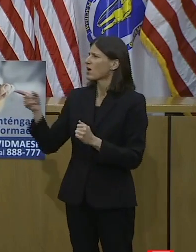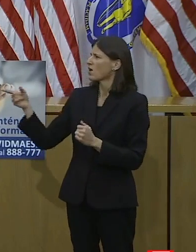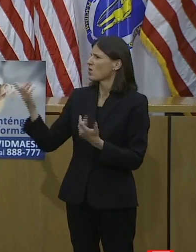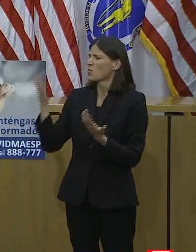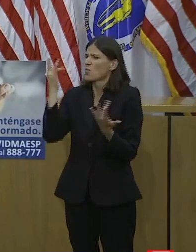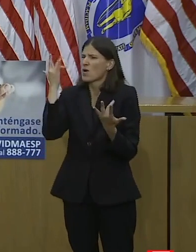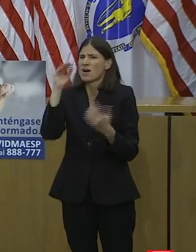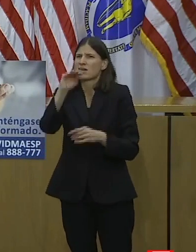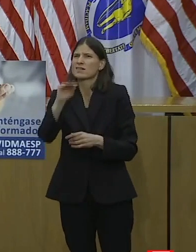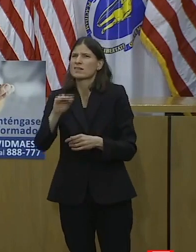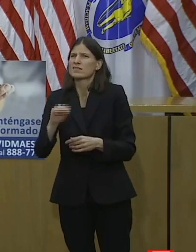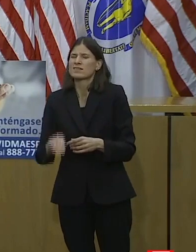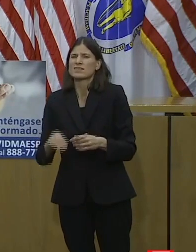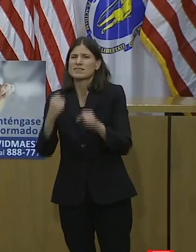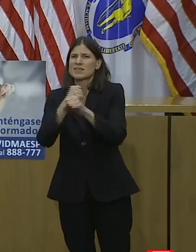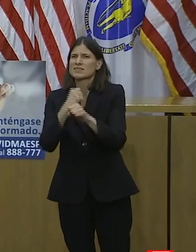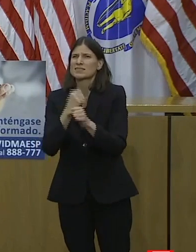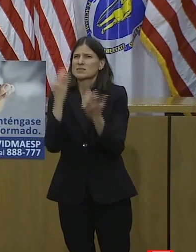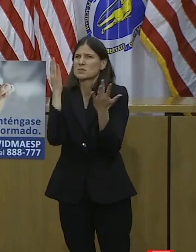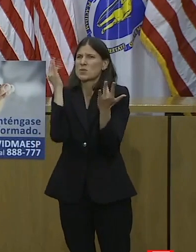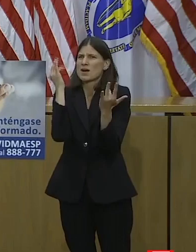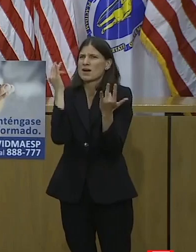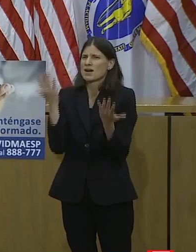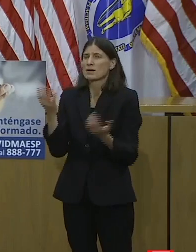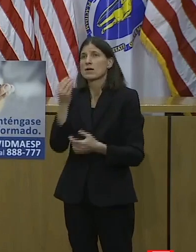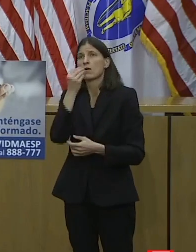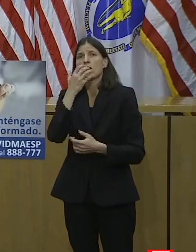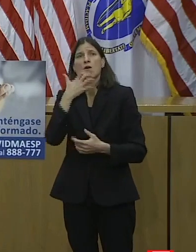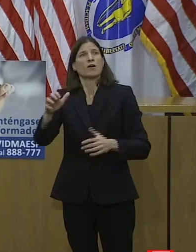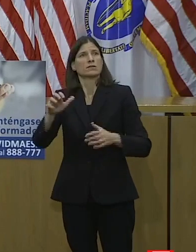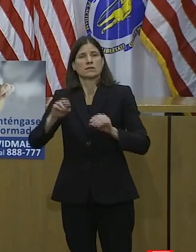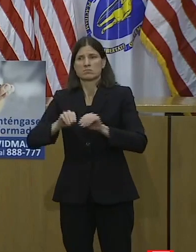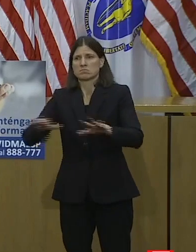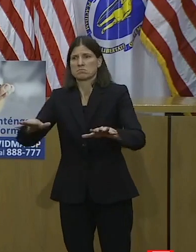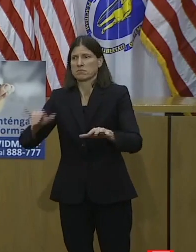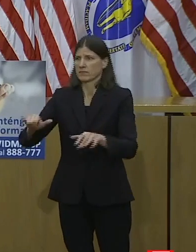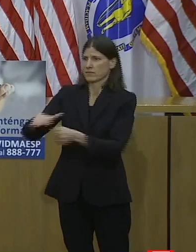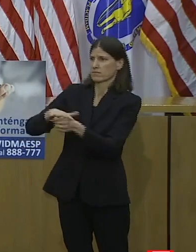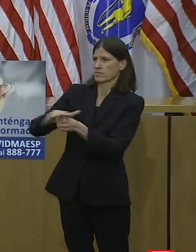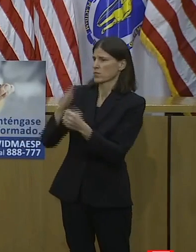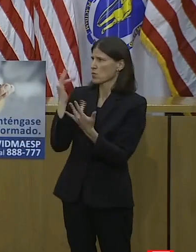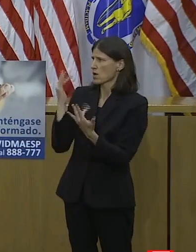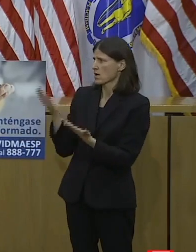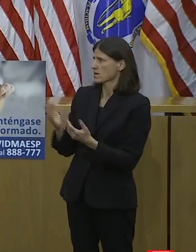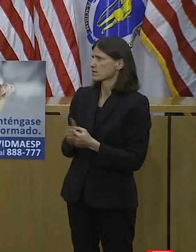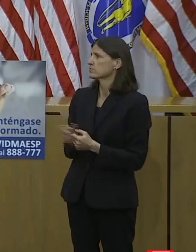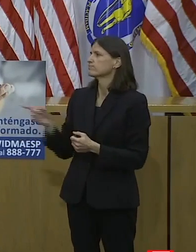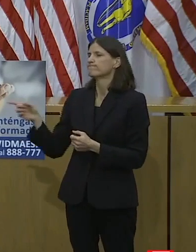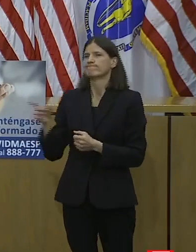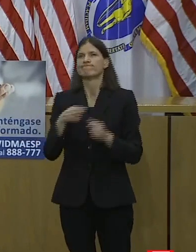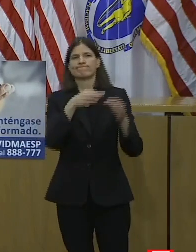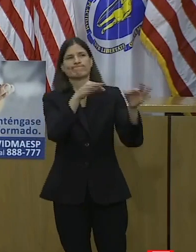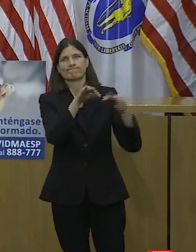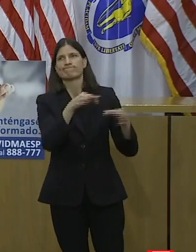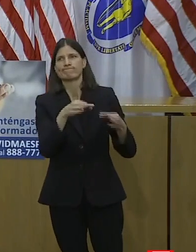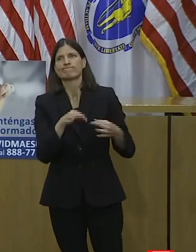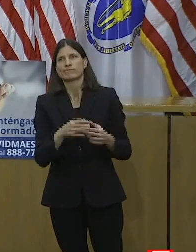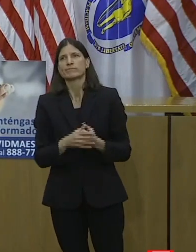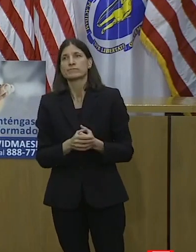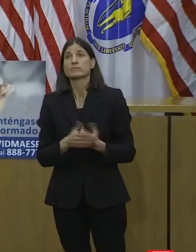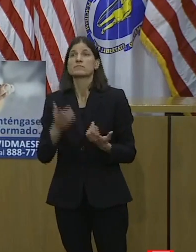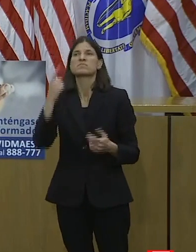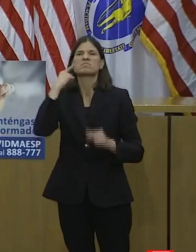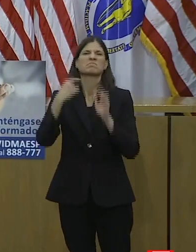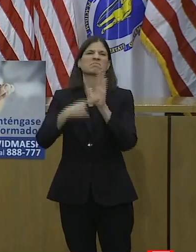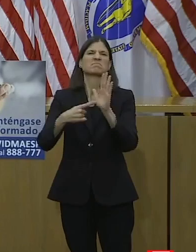factors. Obviously, if you saw from, say, one week to the next week, a significant